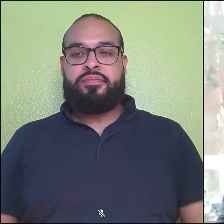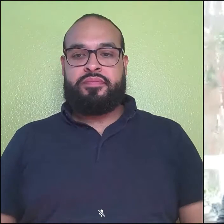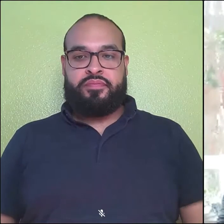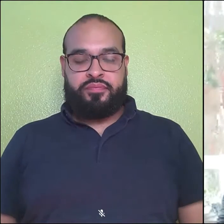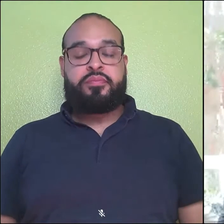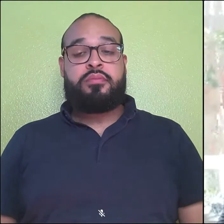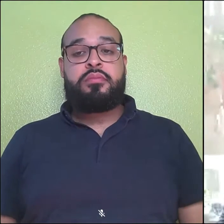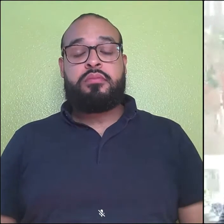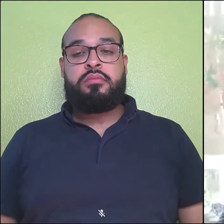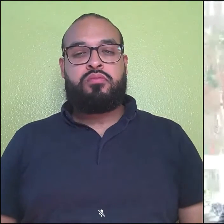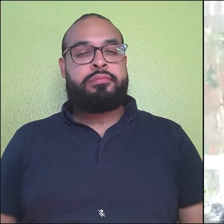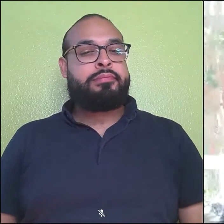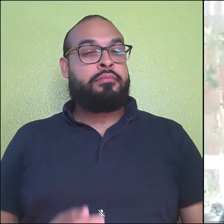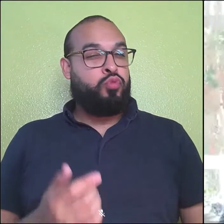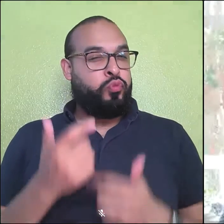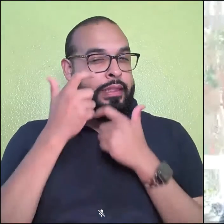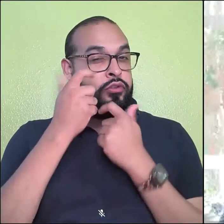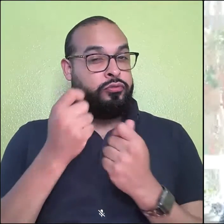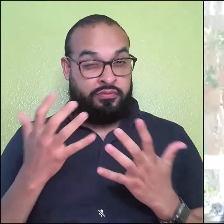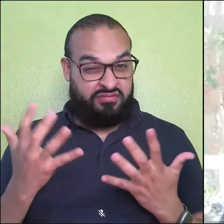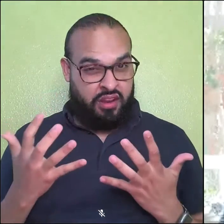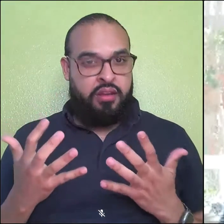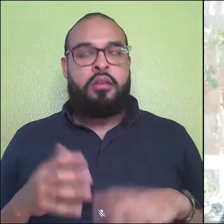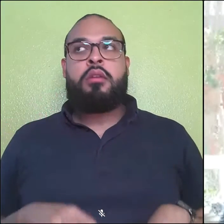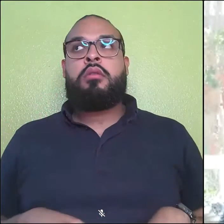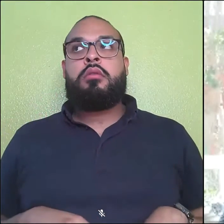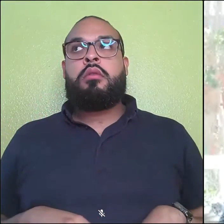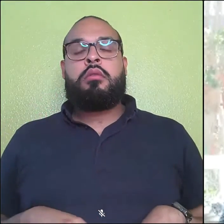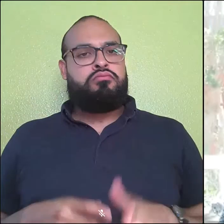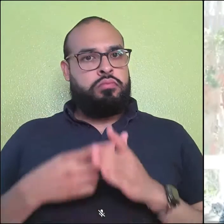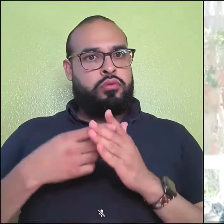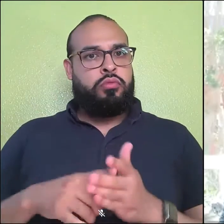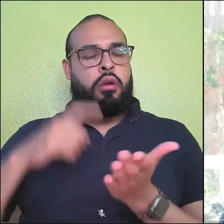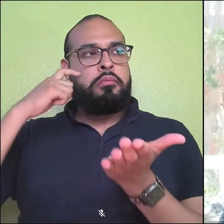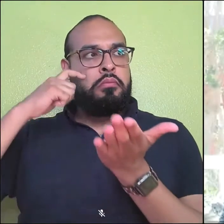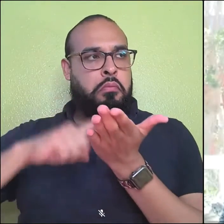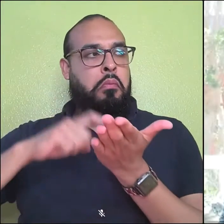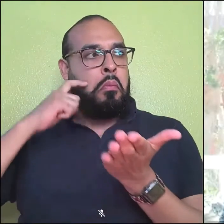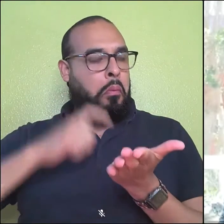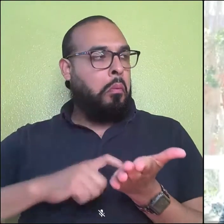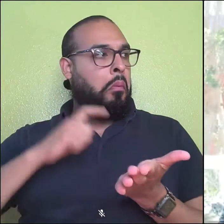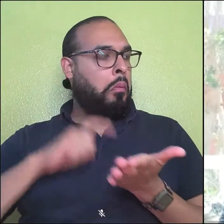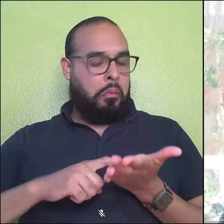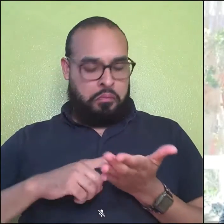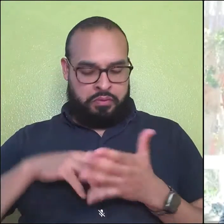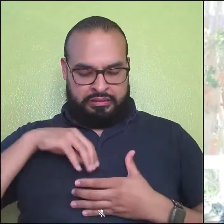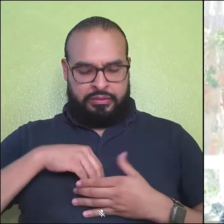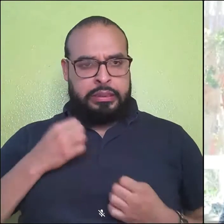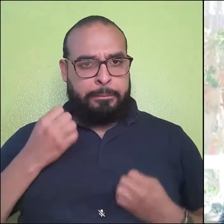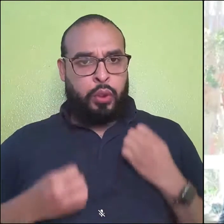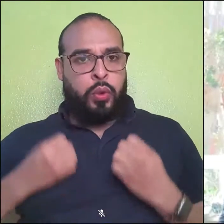And I think what's really interesting is when we get to acknowledge our own emotions that are present, we